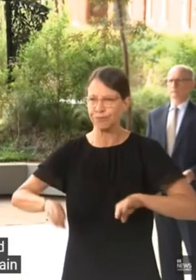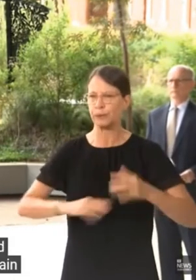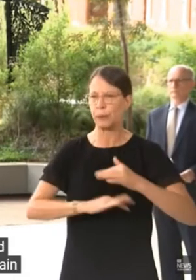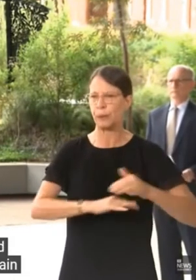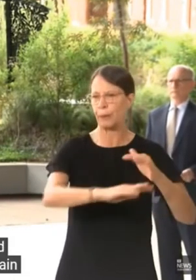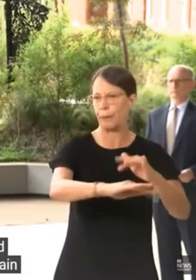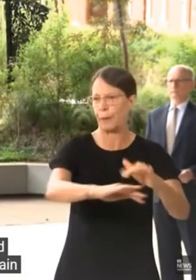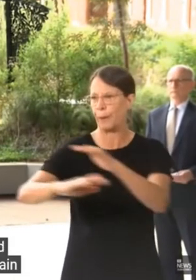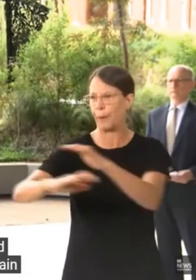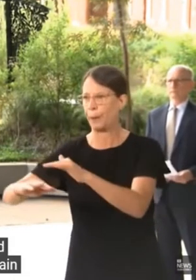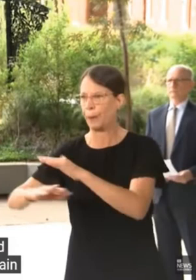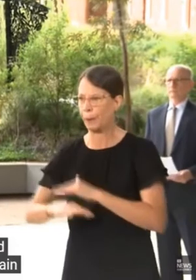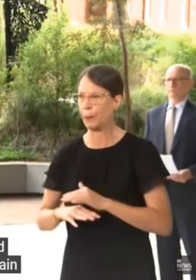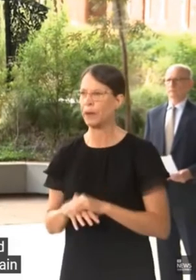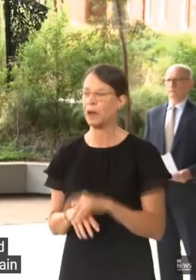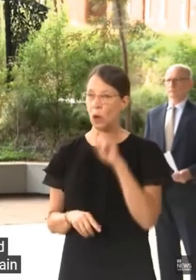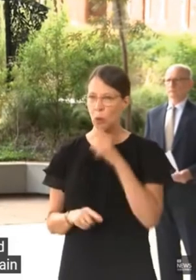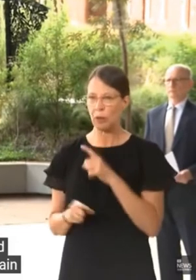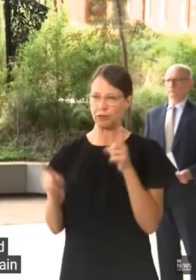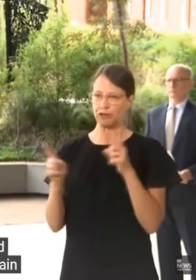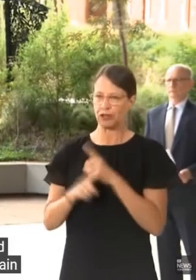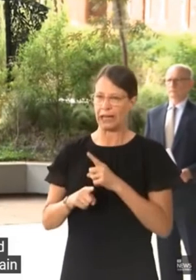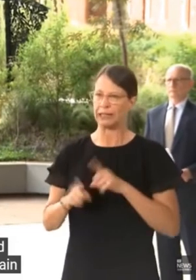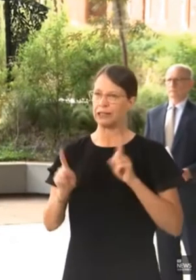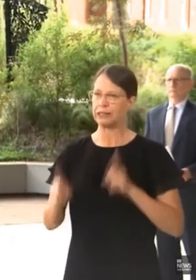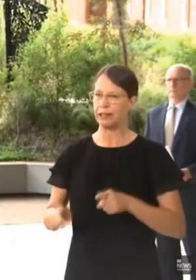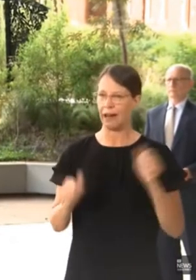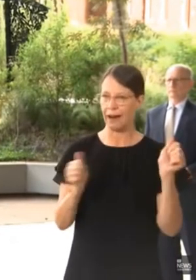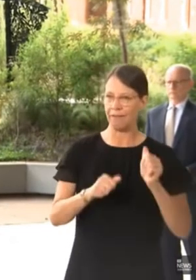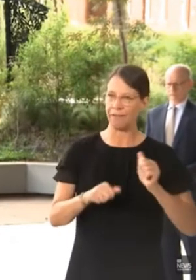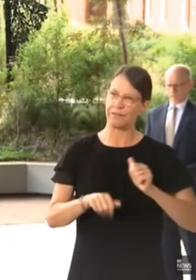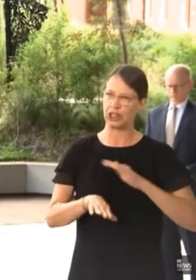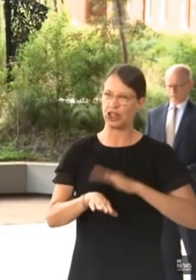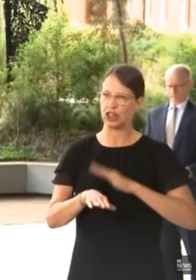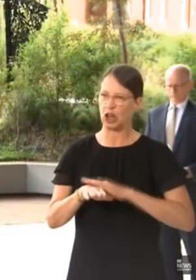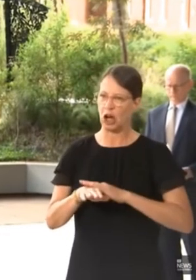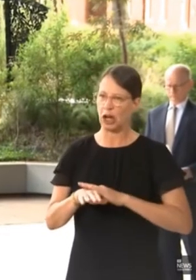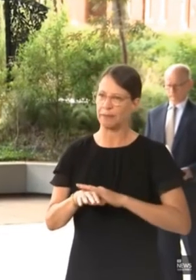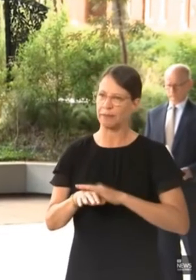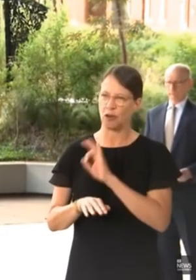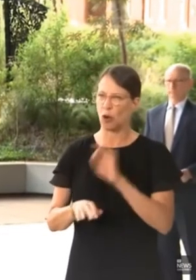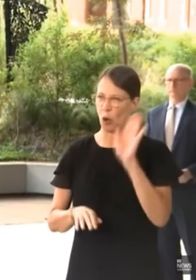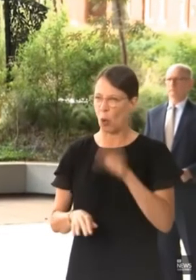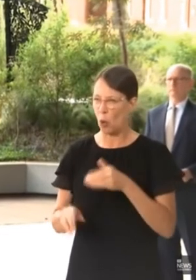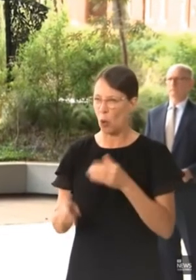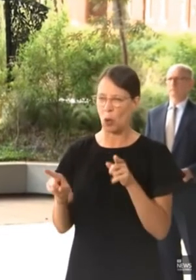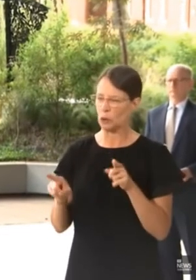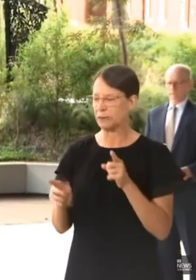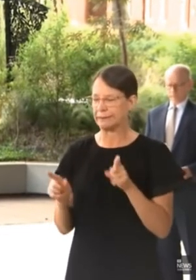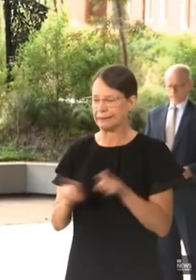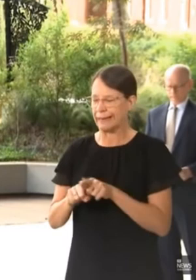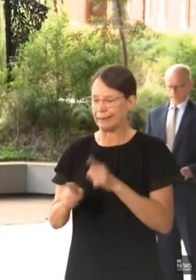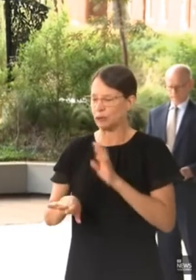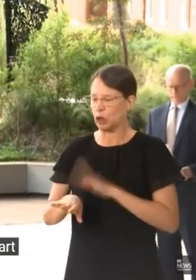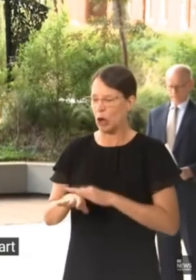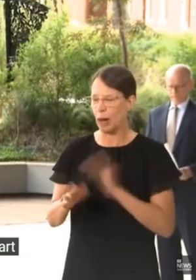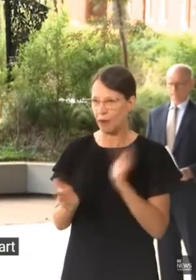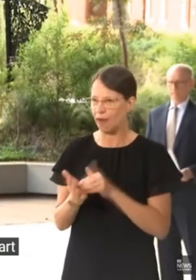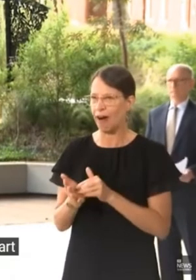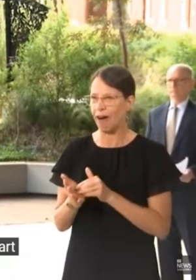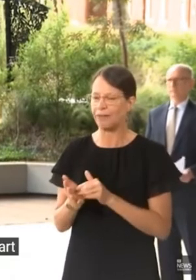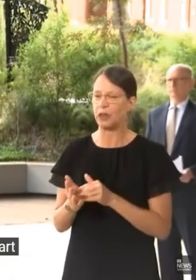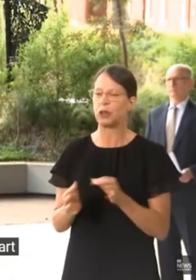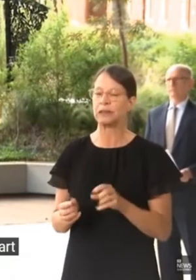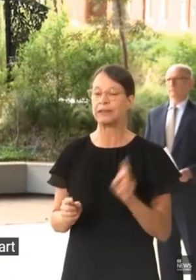for accommodating those variations in school start and finish times wherever they are able to. And so we are looking forward to the start of term